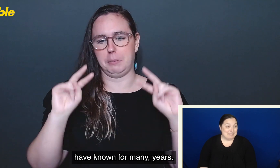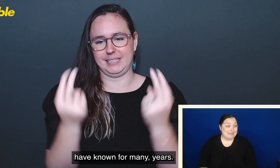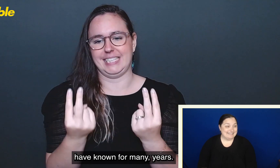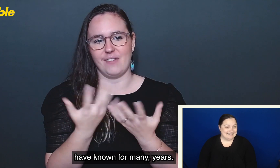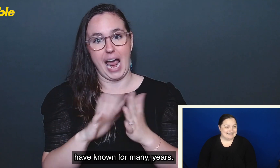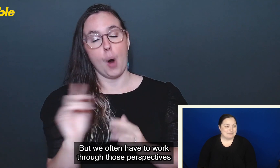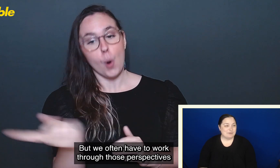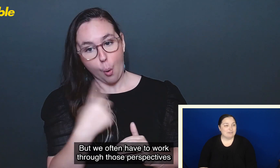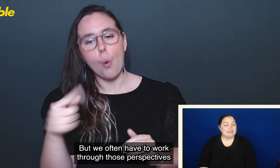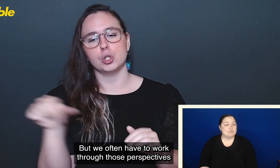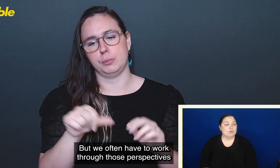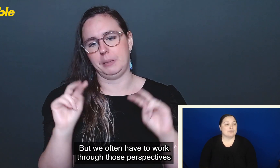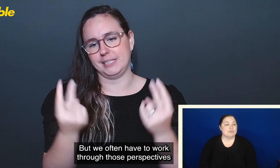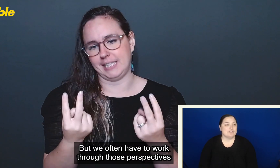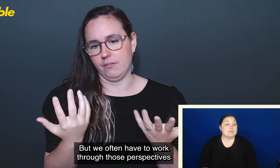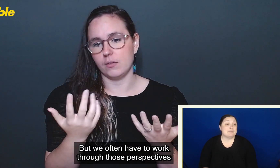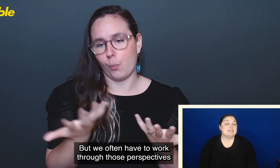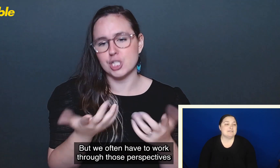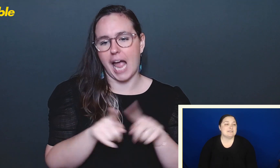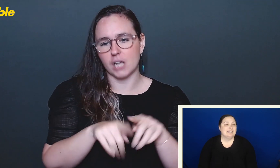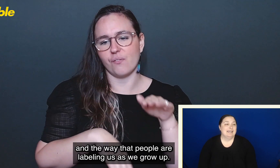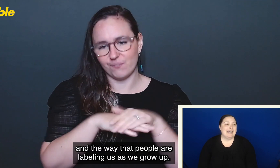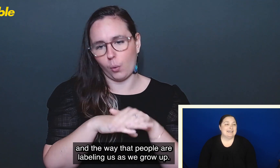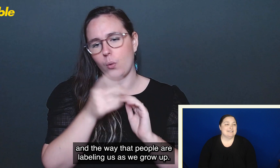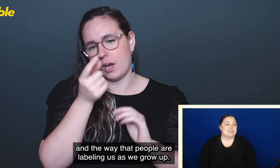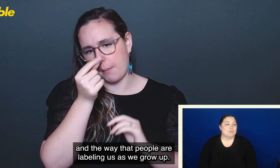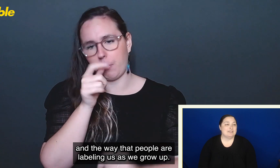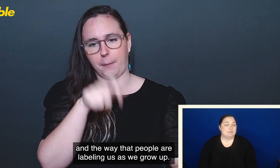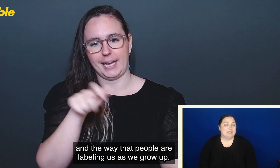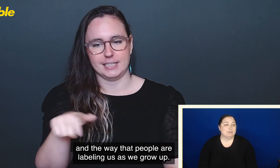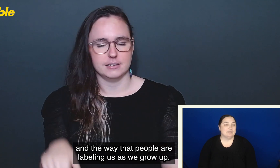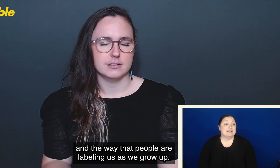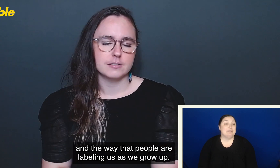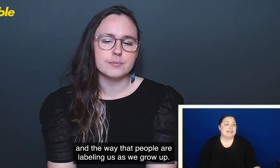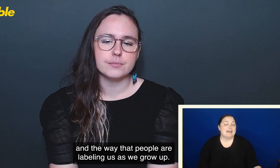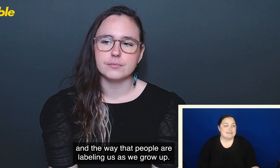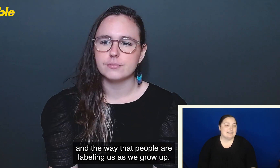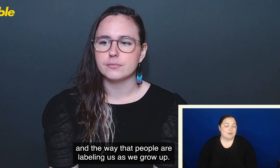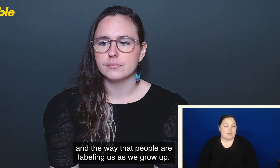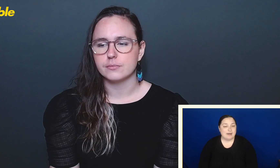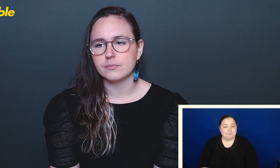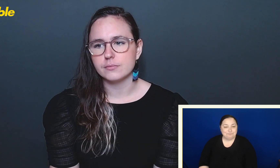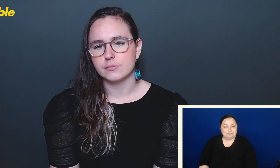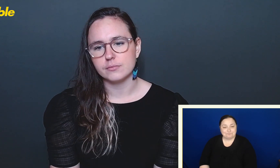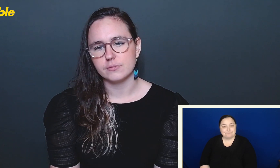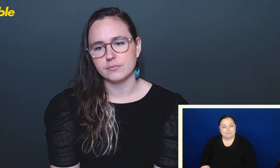many, many years, but we often have to work through those perspectives and the way that people are labeling us as we grow